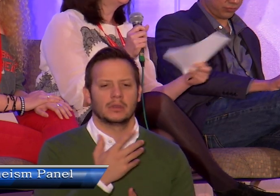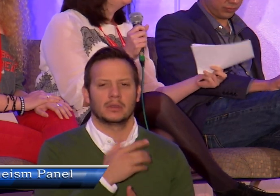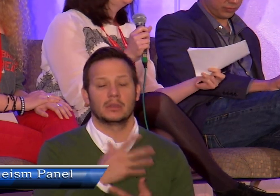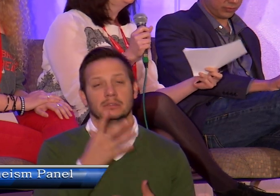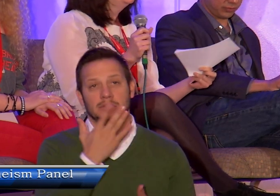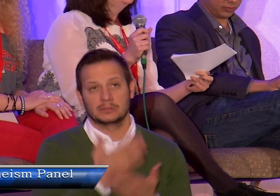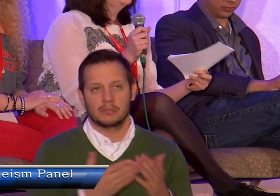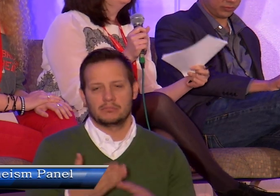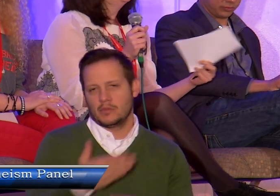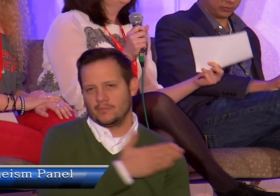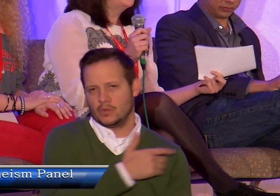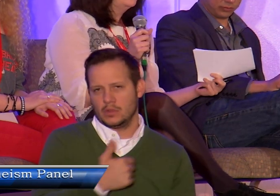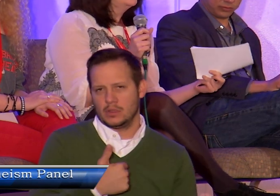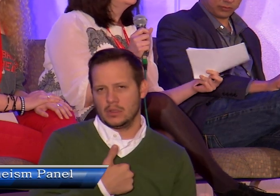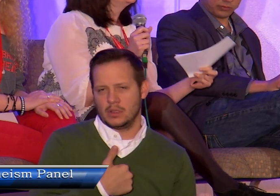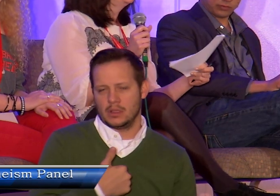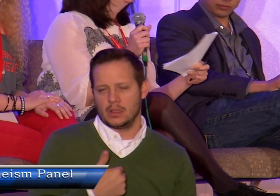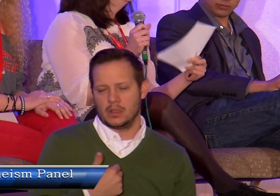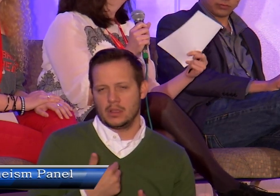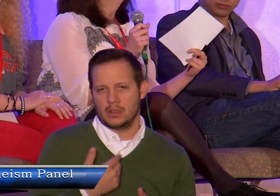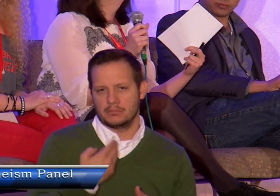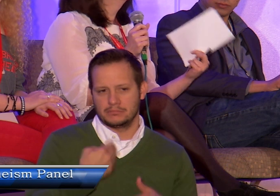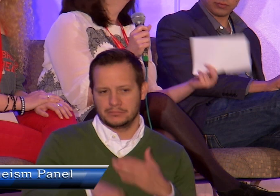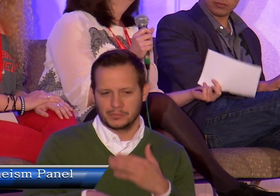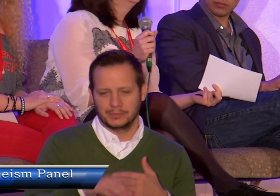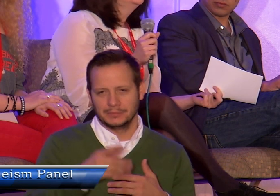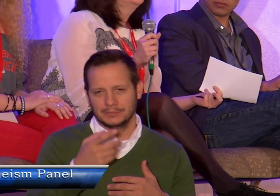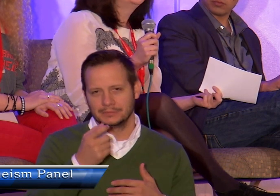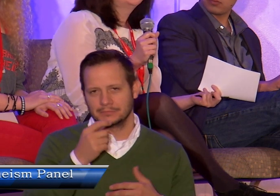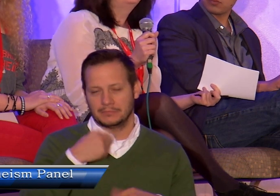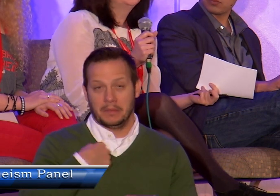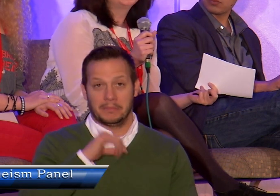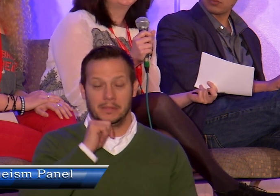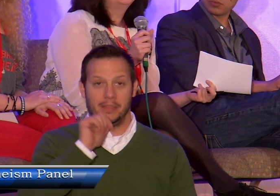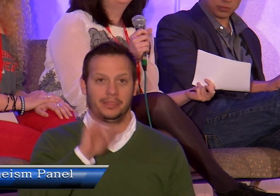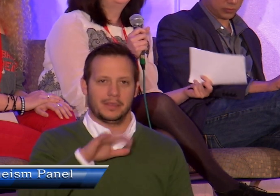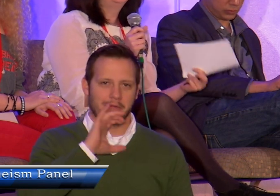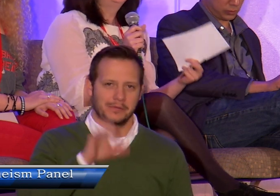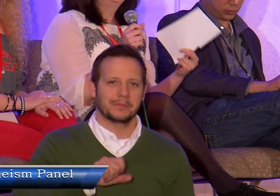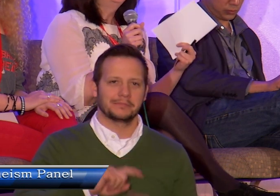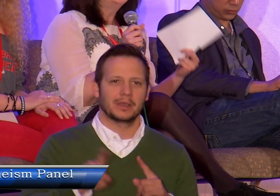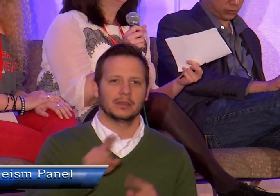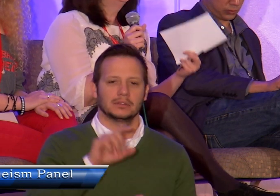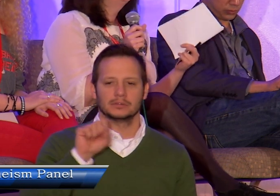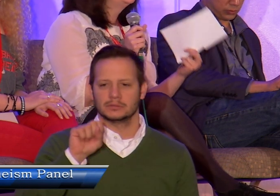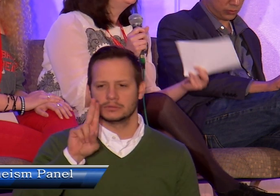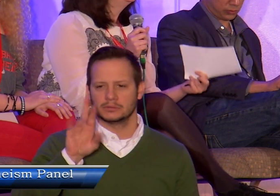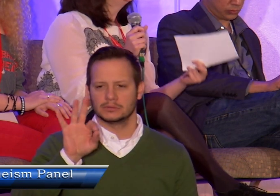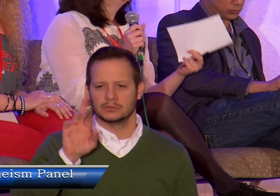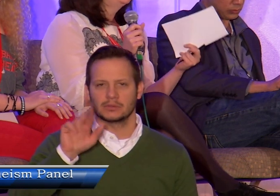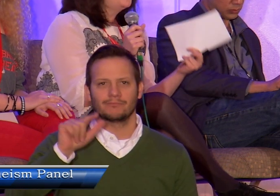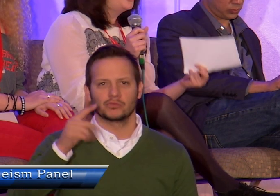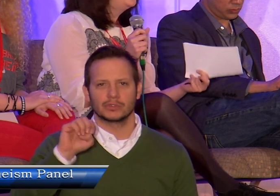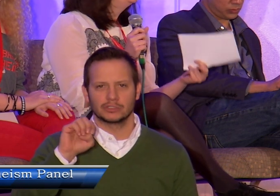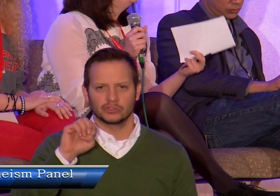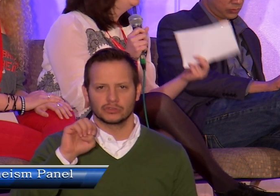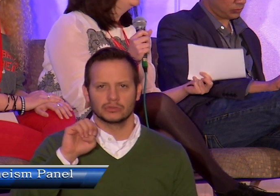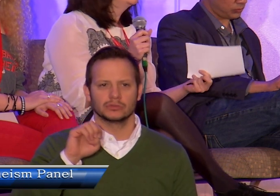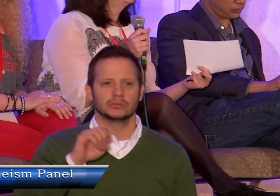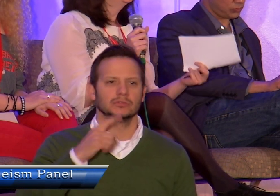before my time, but I'm not that old, but you know, the suffragist movement, that sort of dirty,